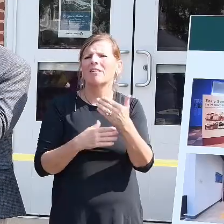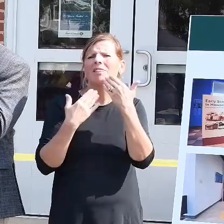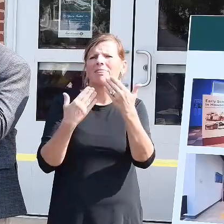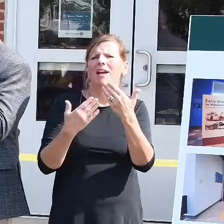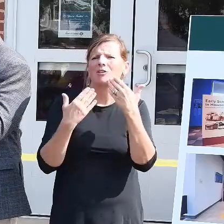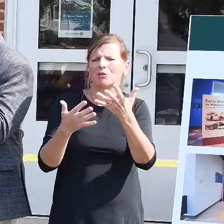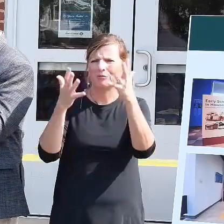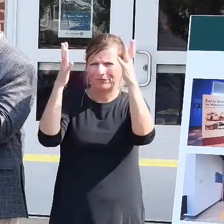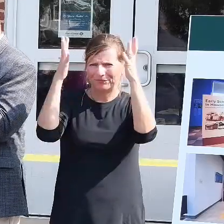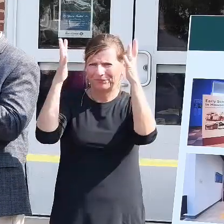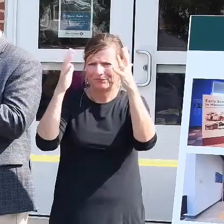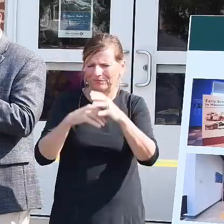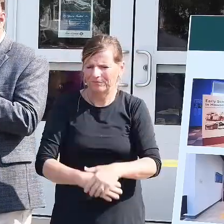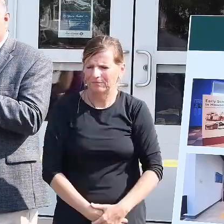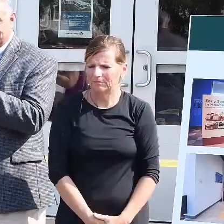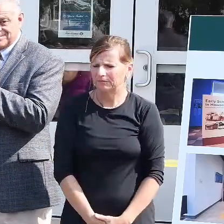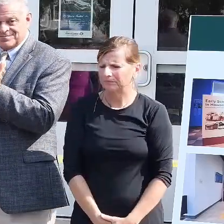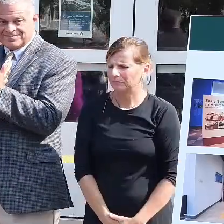Bordenave.